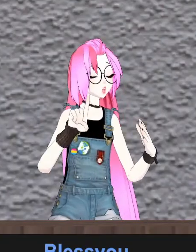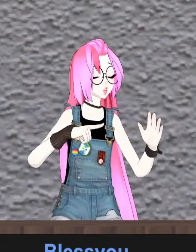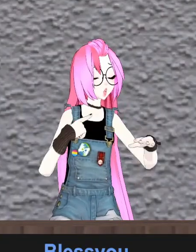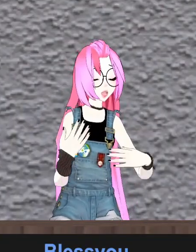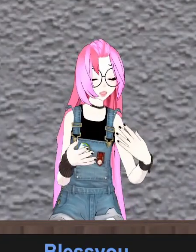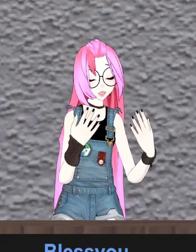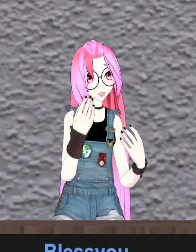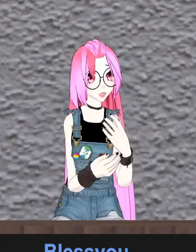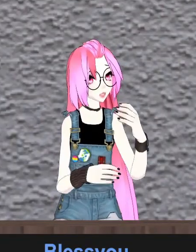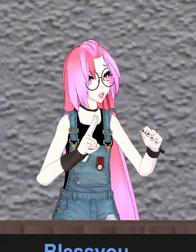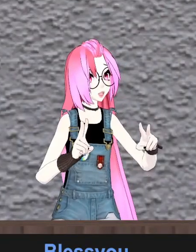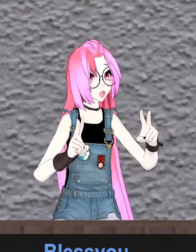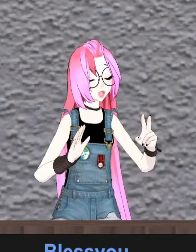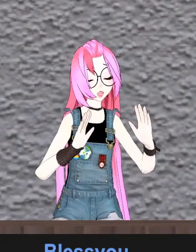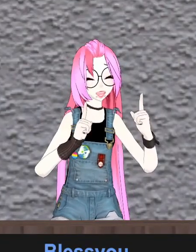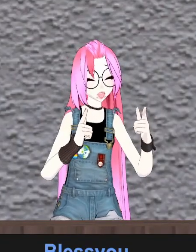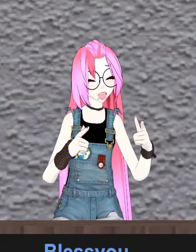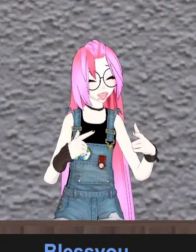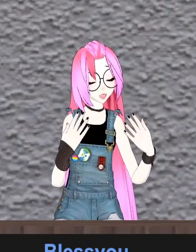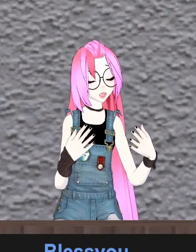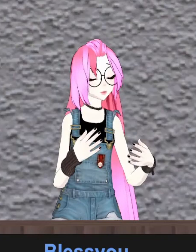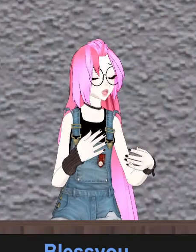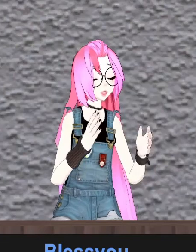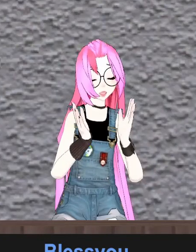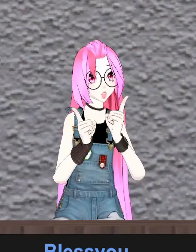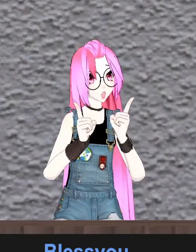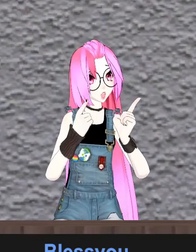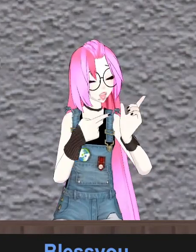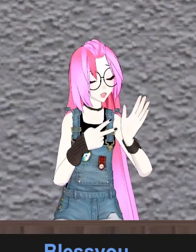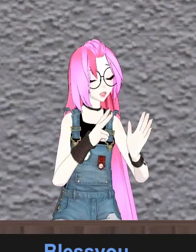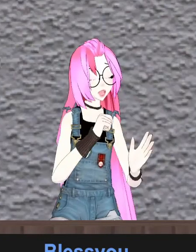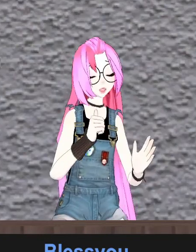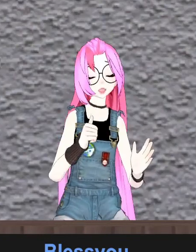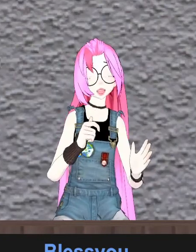coming to the class, especially you new people. I hope you feel welcome. Make sure to join the Discord if you haven't.